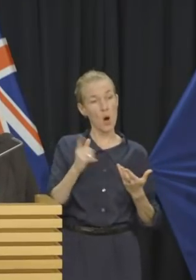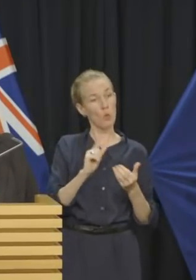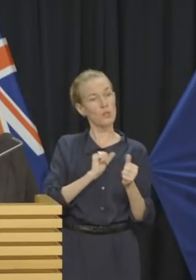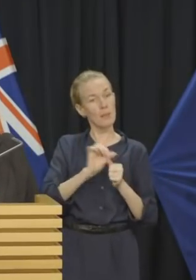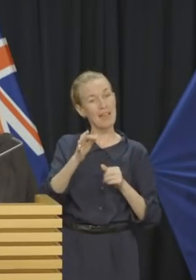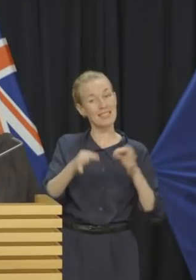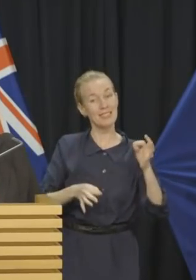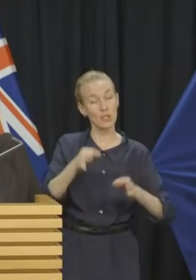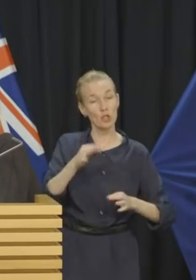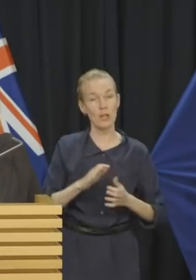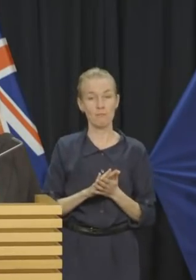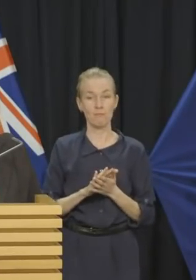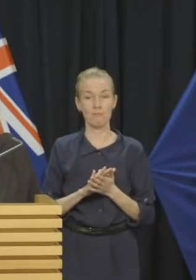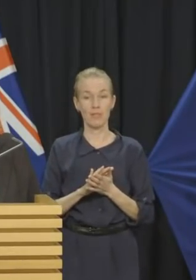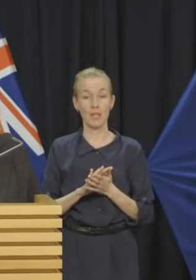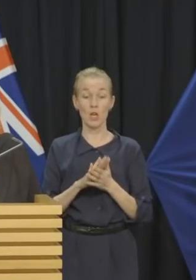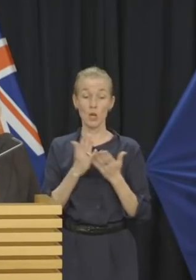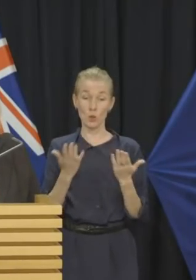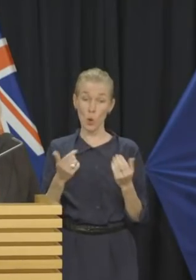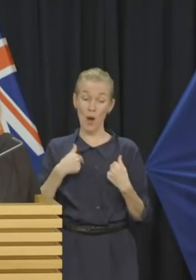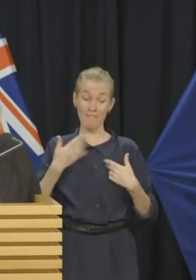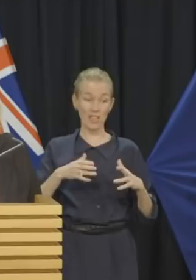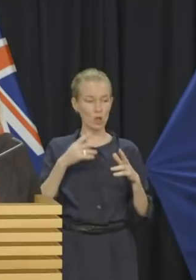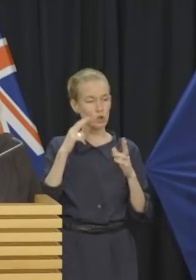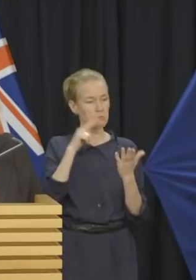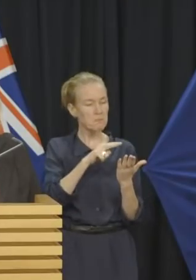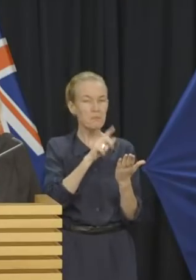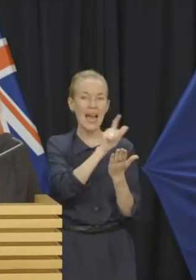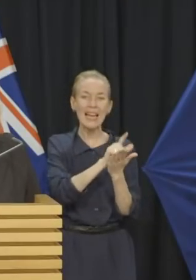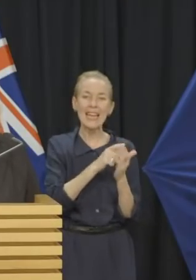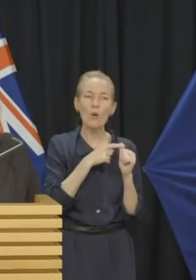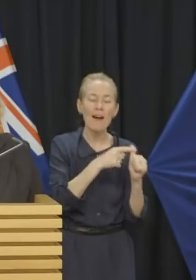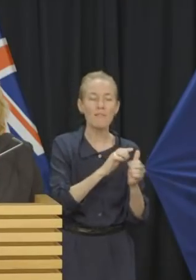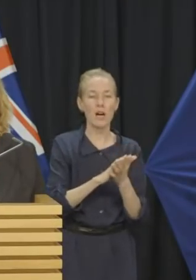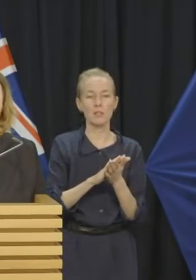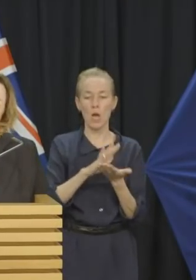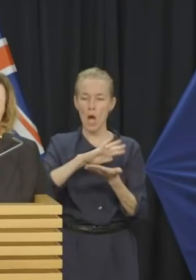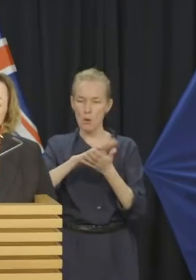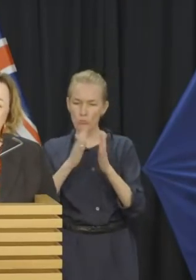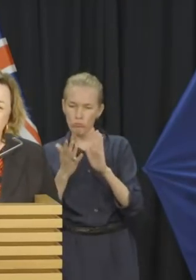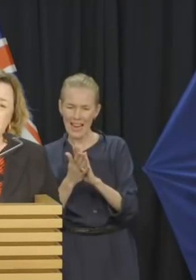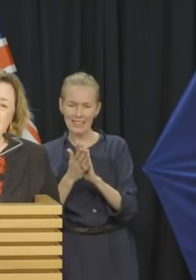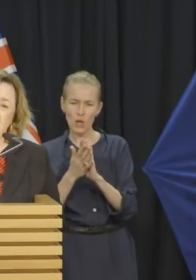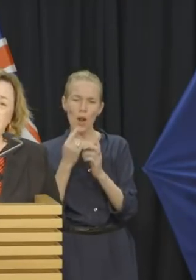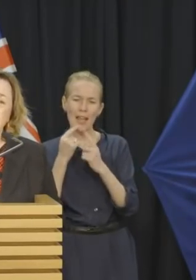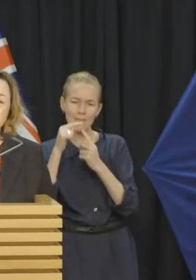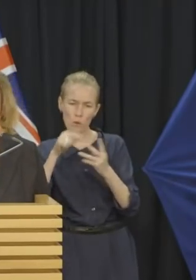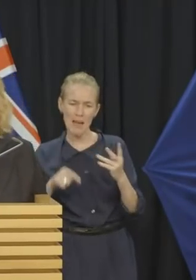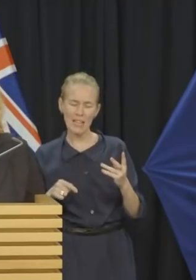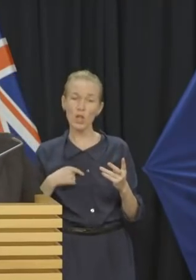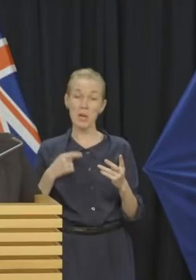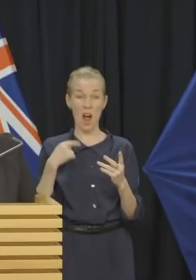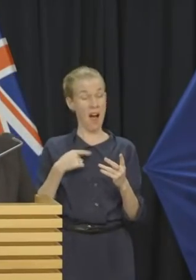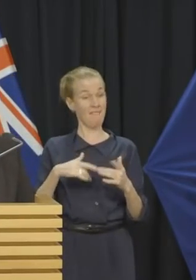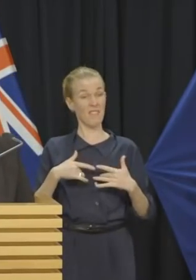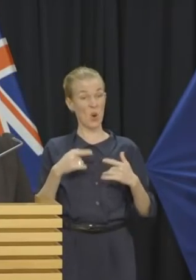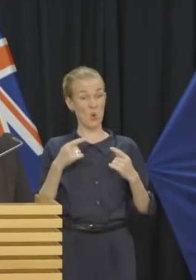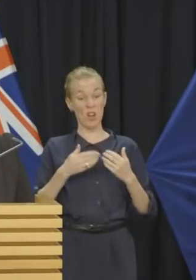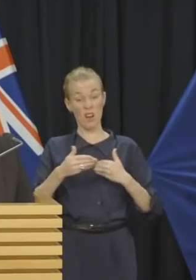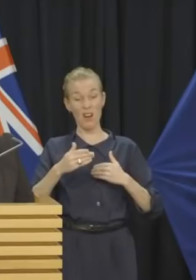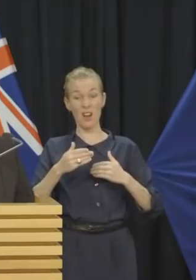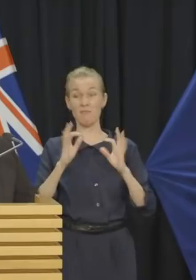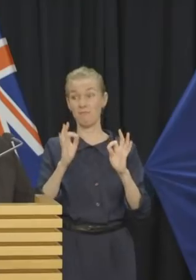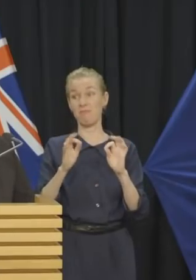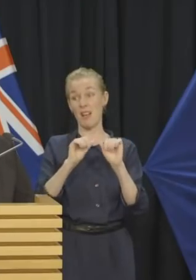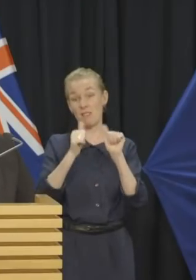a practical point of view, when I looked at the evidence, I think the place that we have landed is the right place to land. But I talked to colleagues across